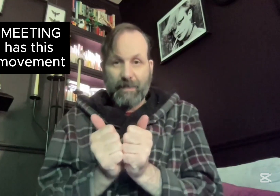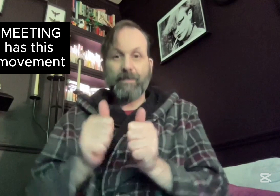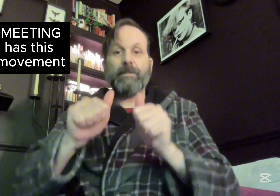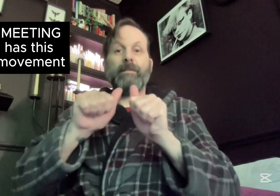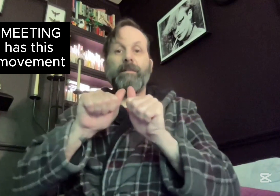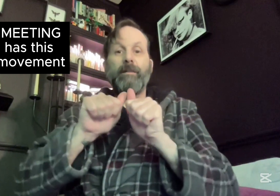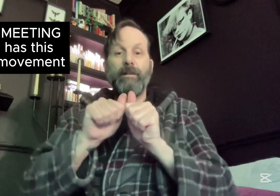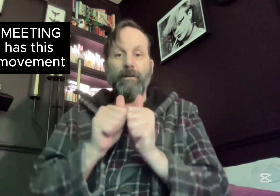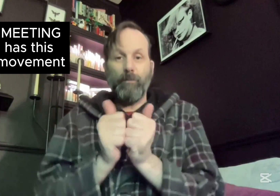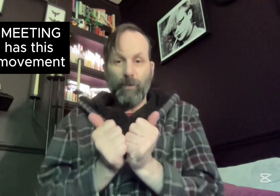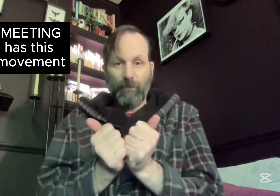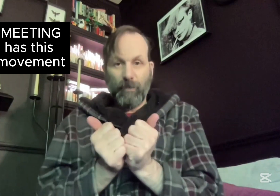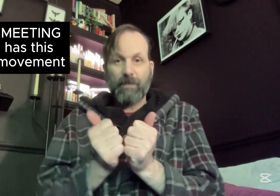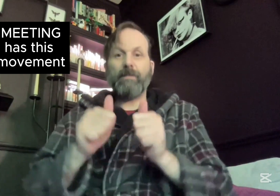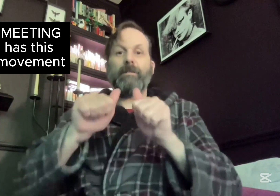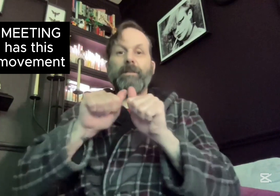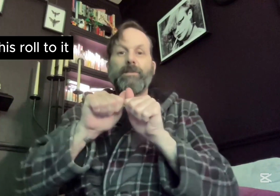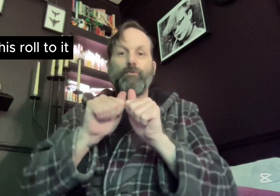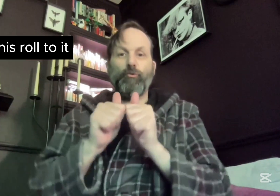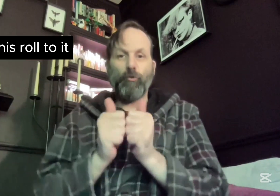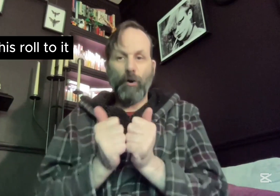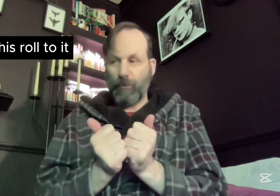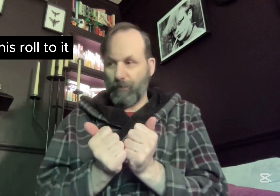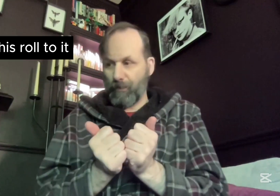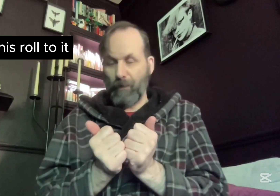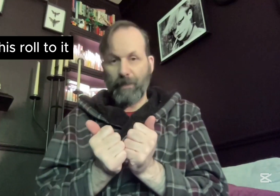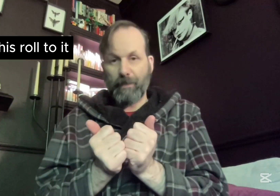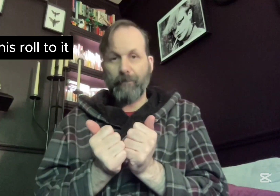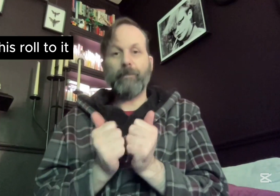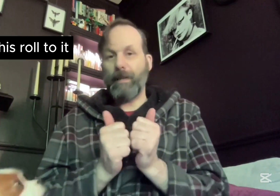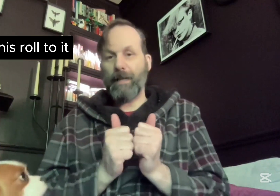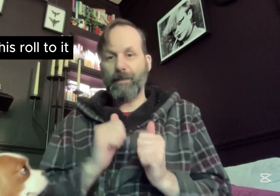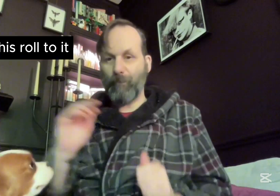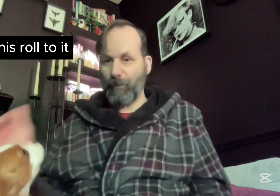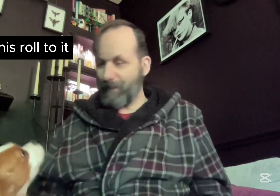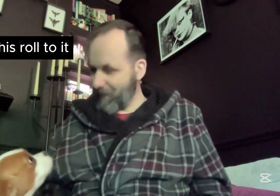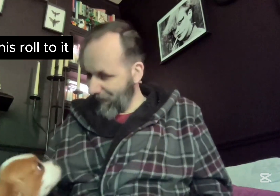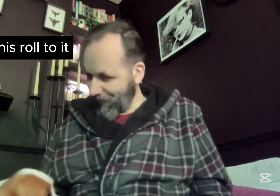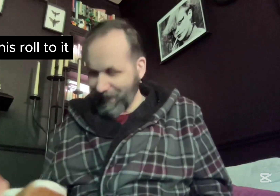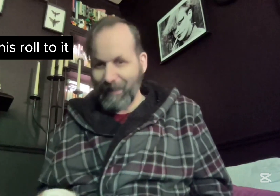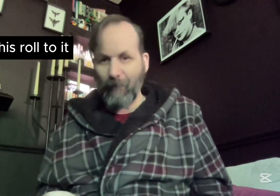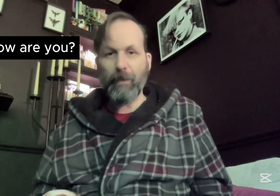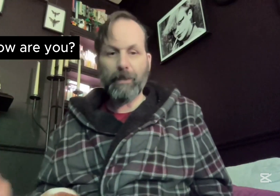this movement, this roll to it. That's important. Hi, how are you?